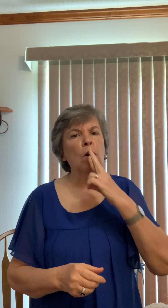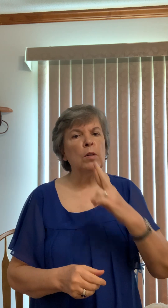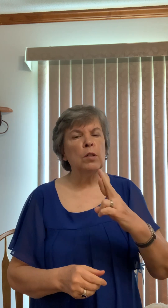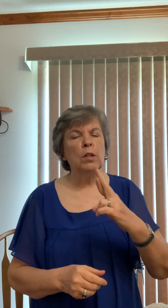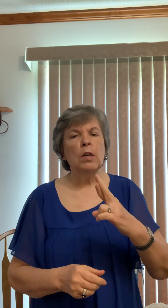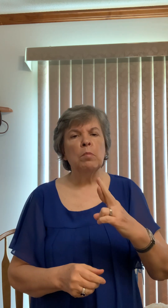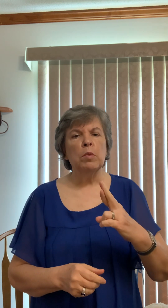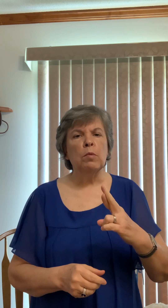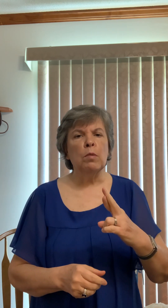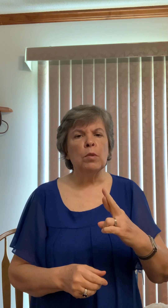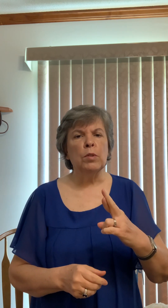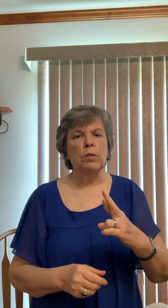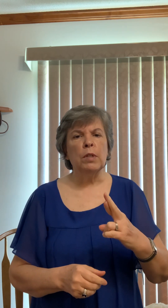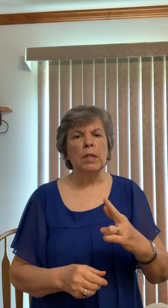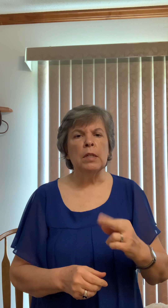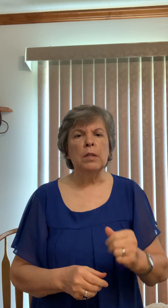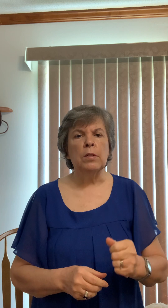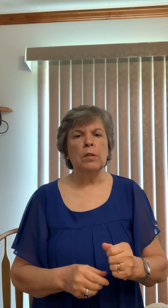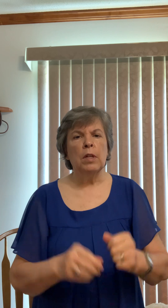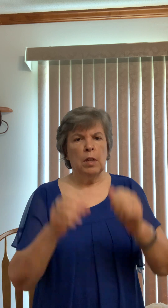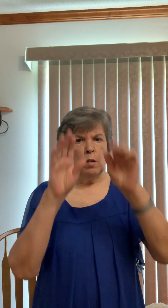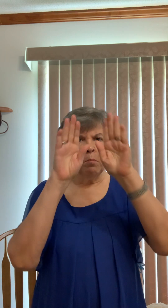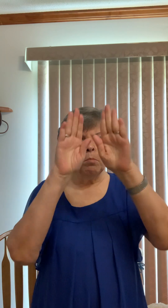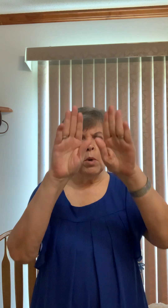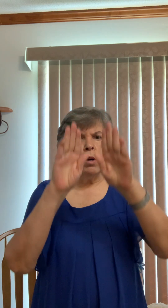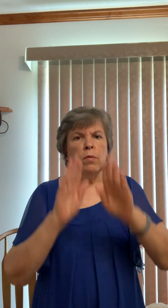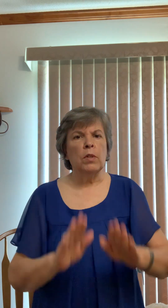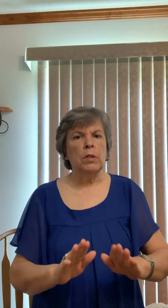art, but what we're doing is marvelous